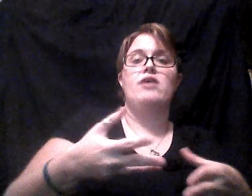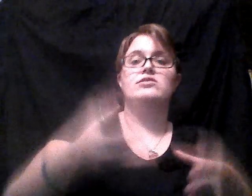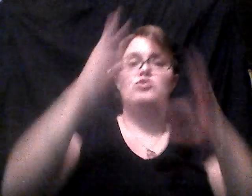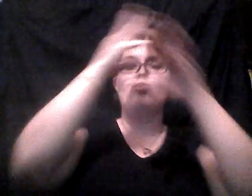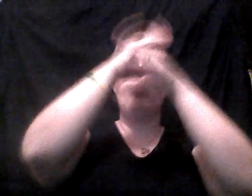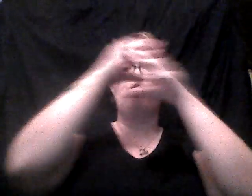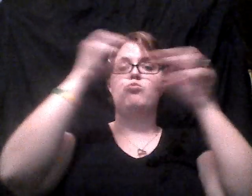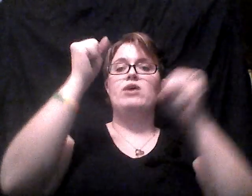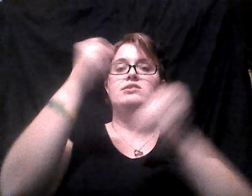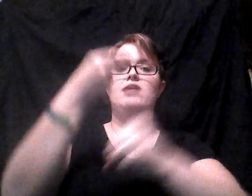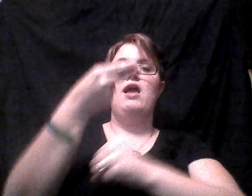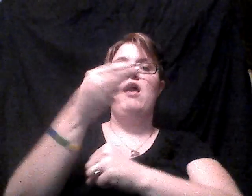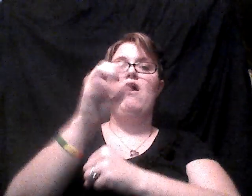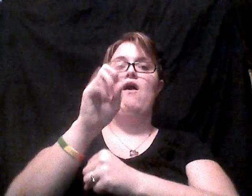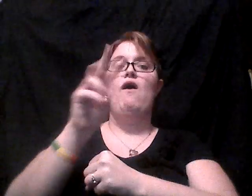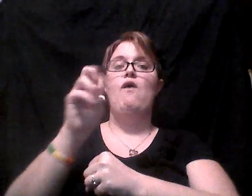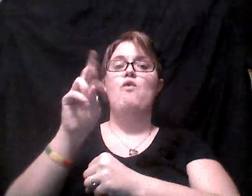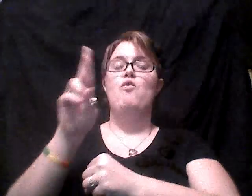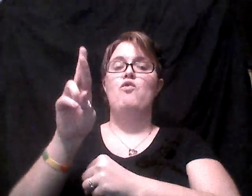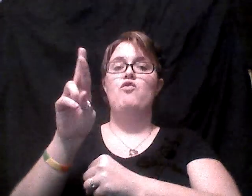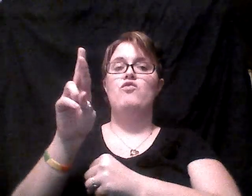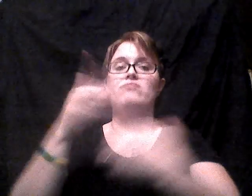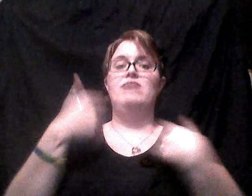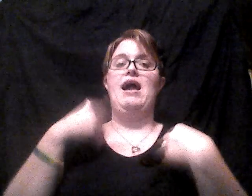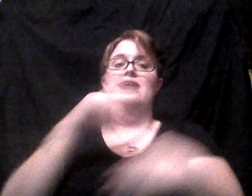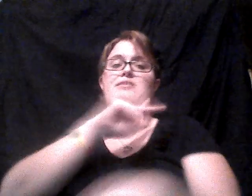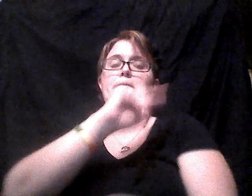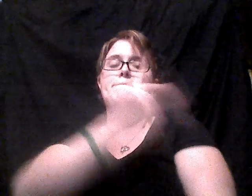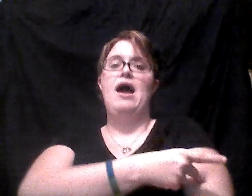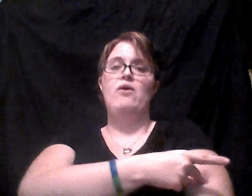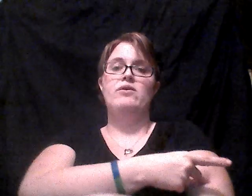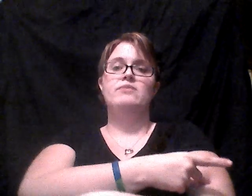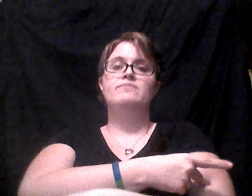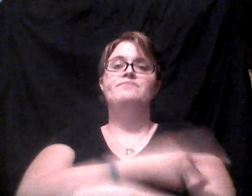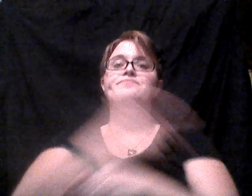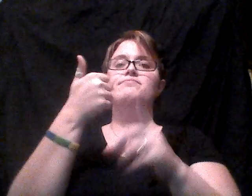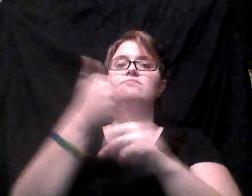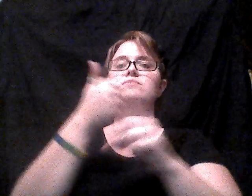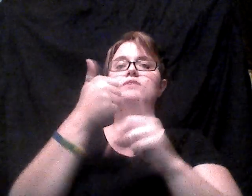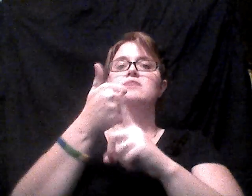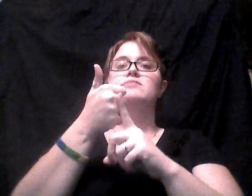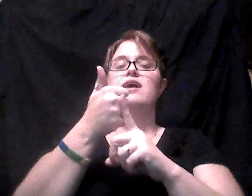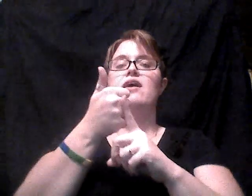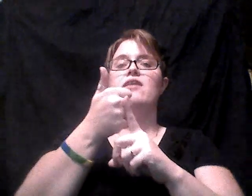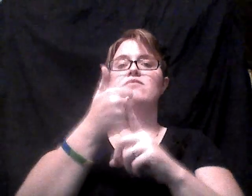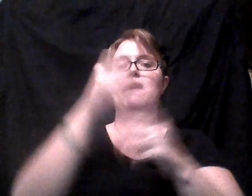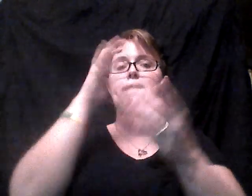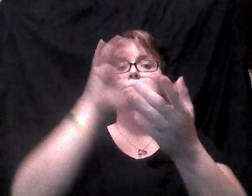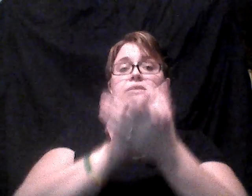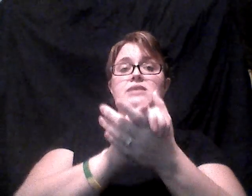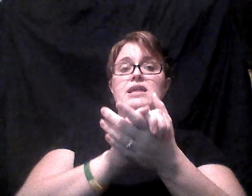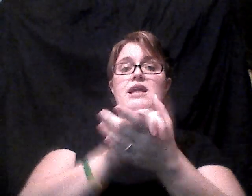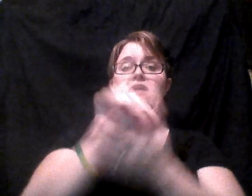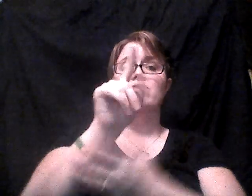the way. Just say it. Hoover, what the hell? Herbert Hoover was a laissez-faire president who believed in tariffs as the answer, taxing